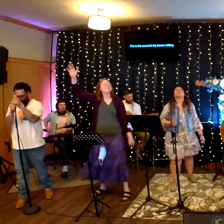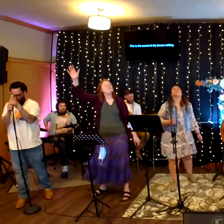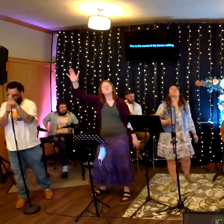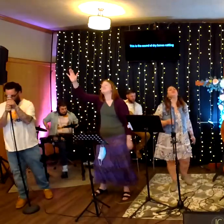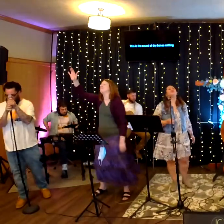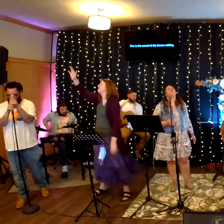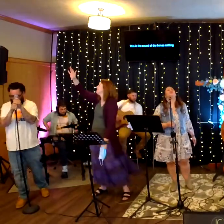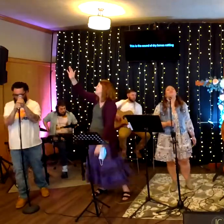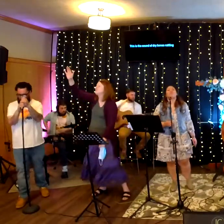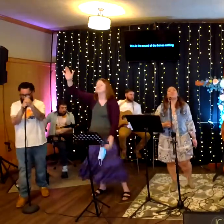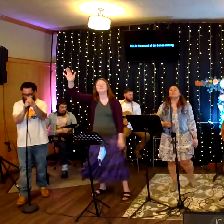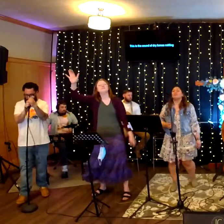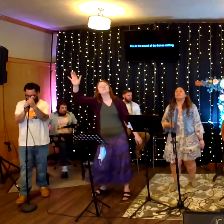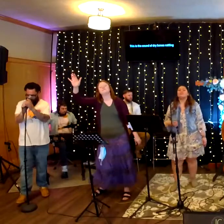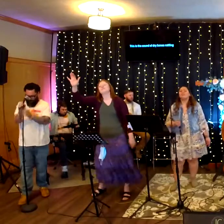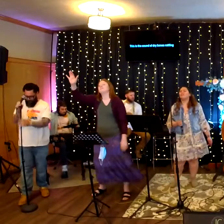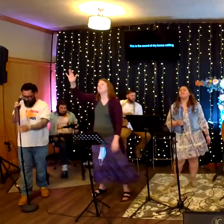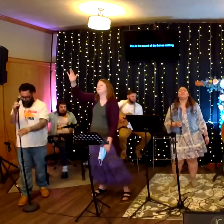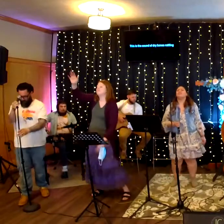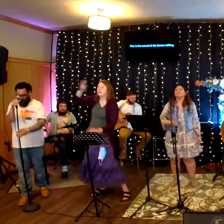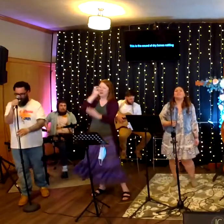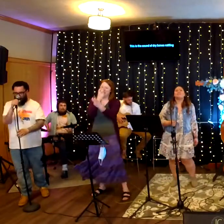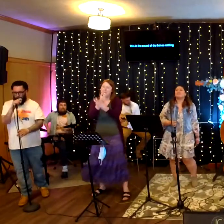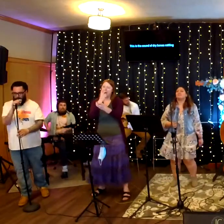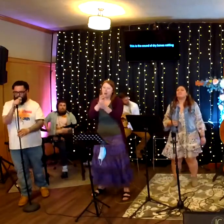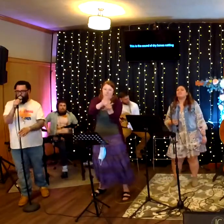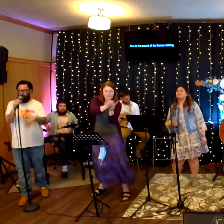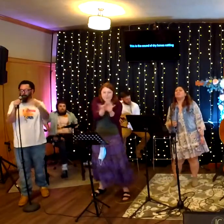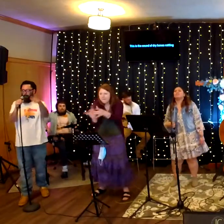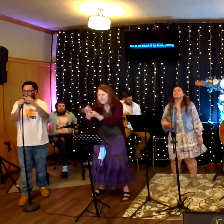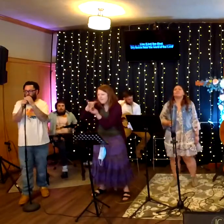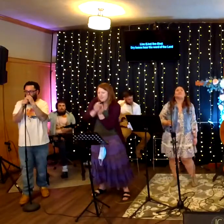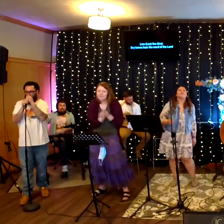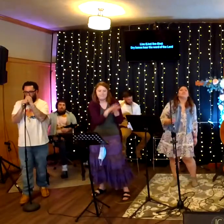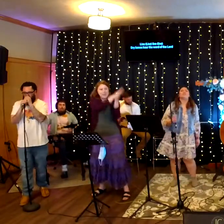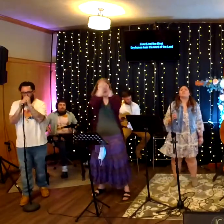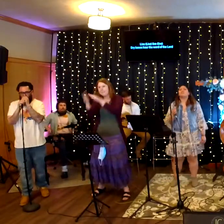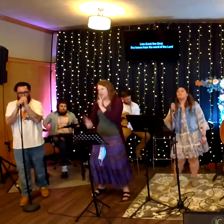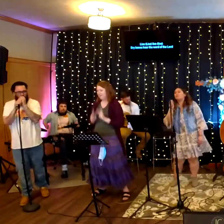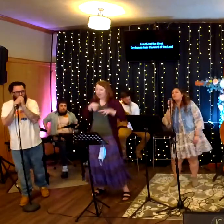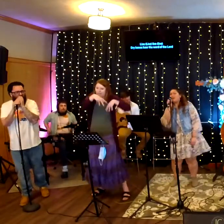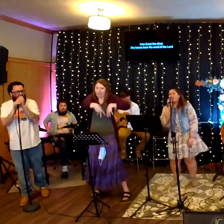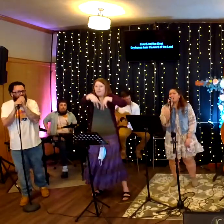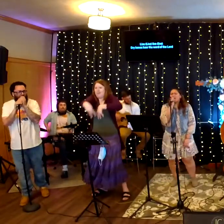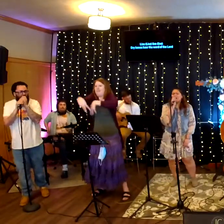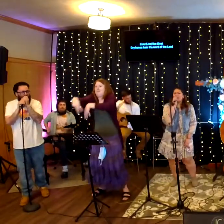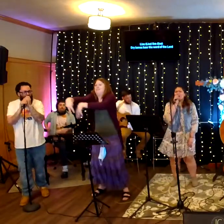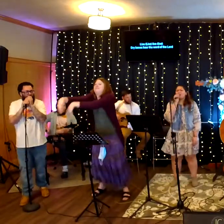The bones began to rattle.